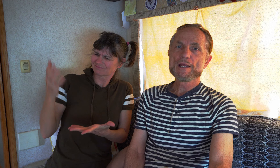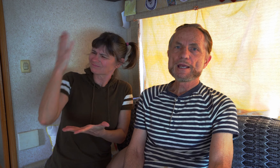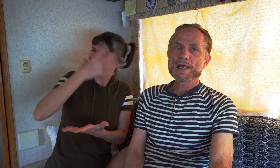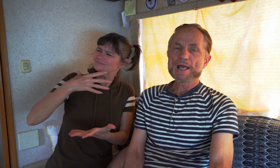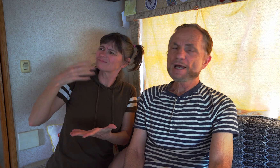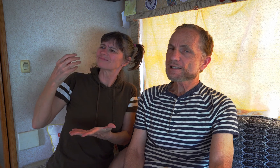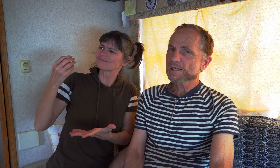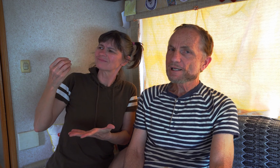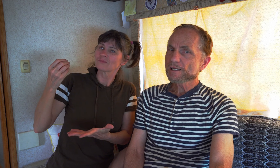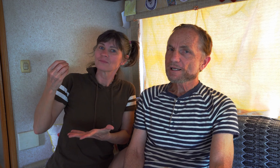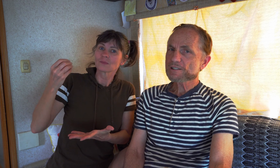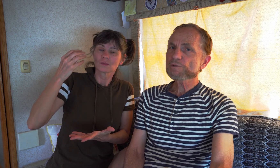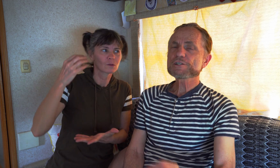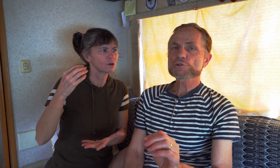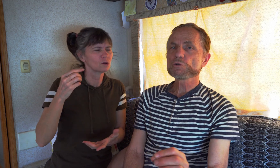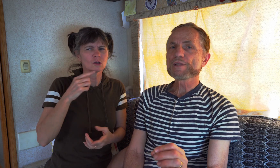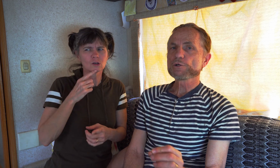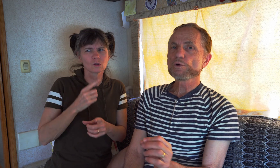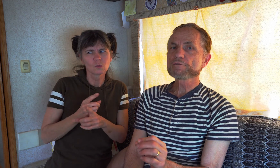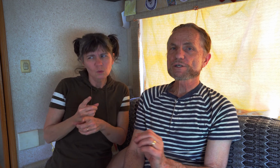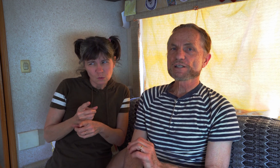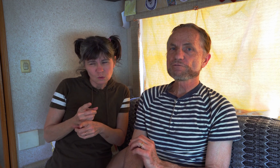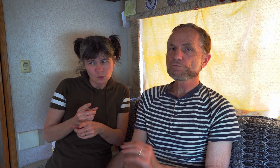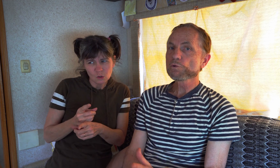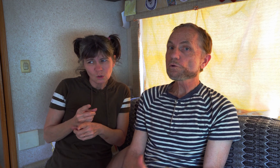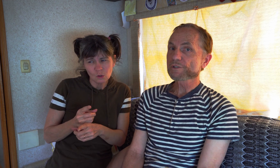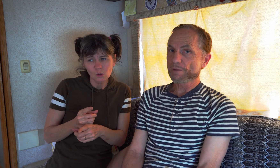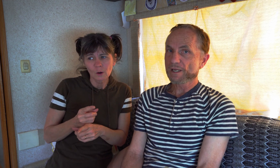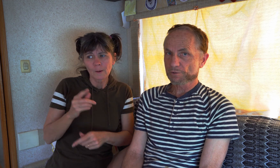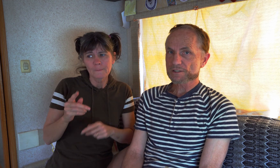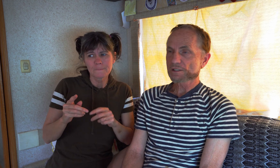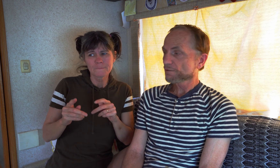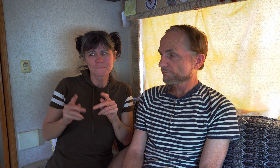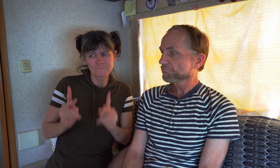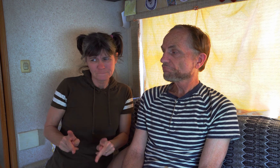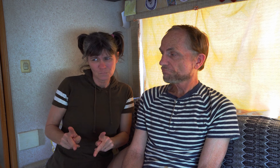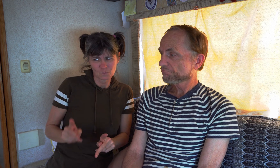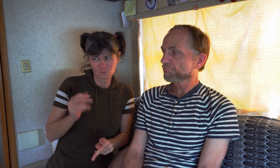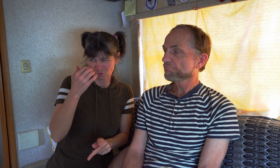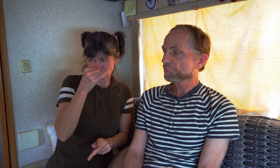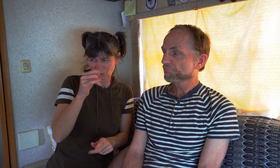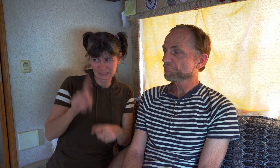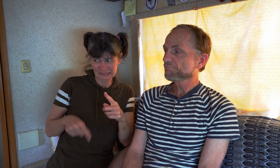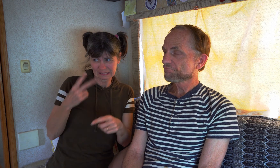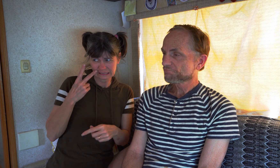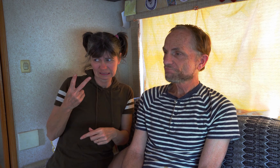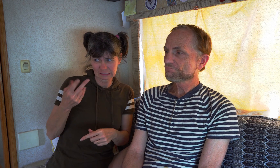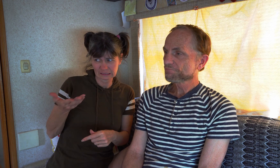beautiful. And is it really true that whoever is a fool will not be able to see them?"